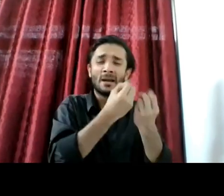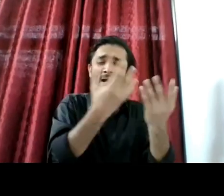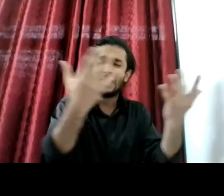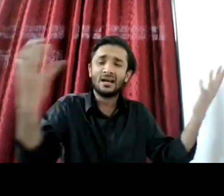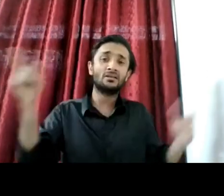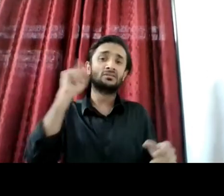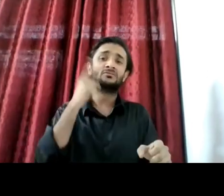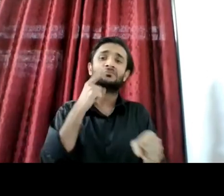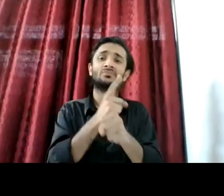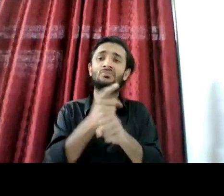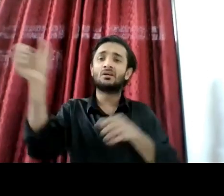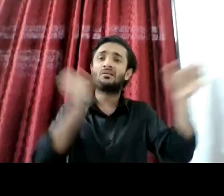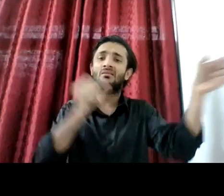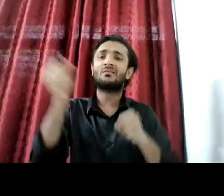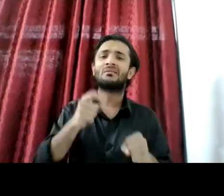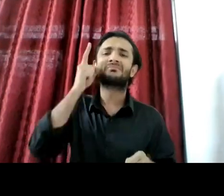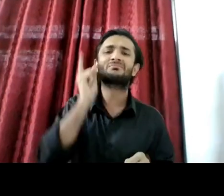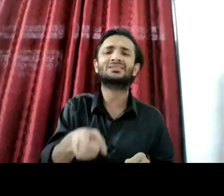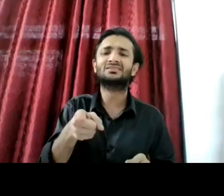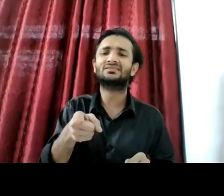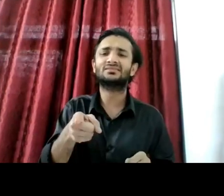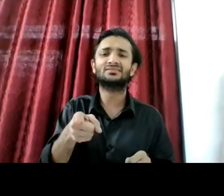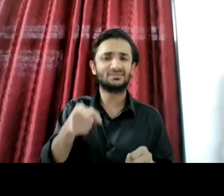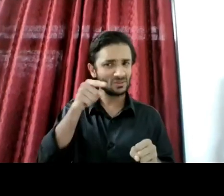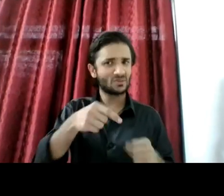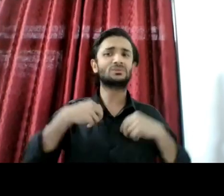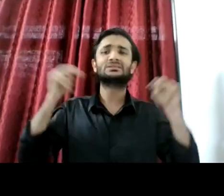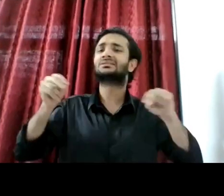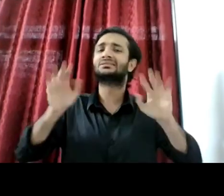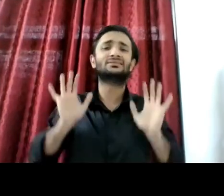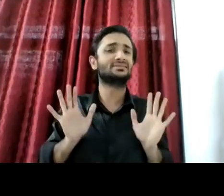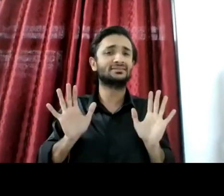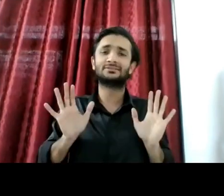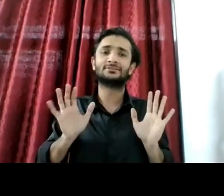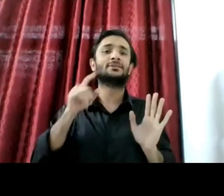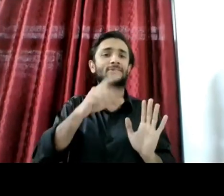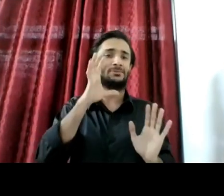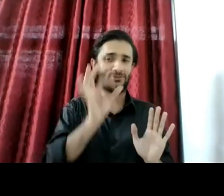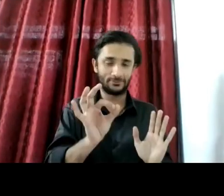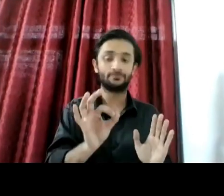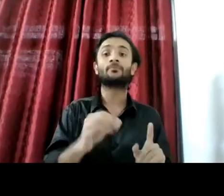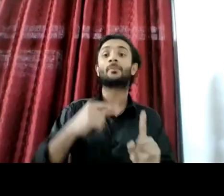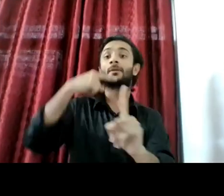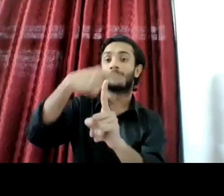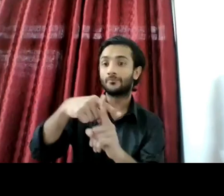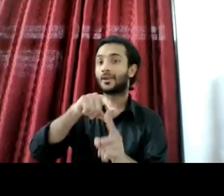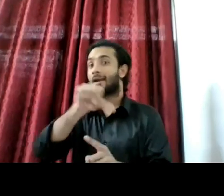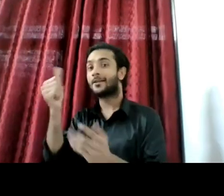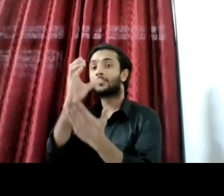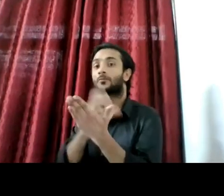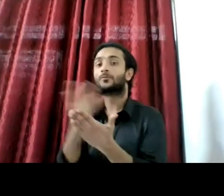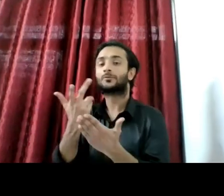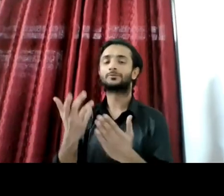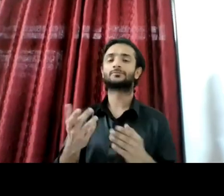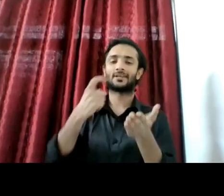There are many districts in the country, district early intervention centers. We would want them to have deaf teachers so that language can